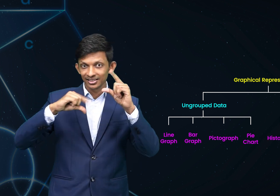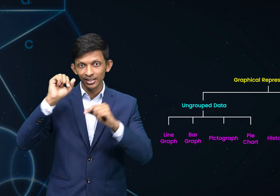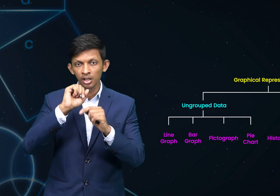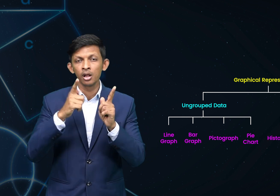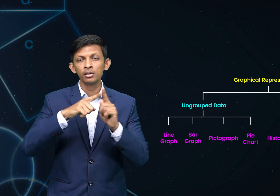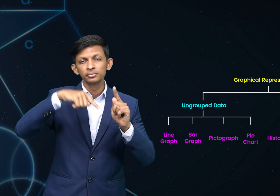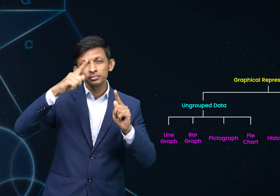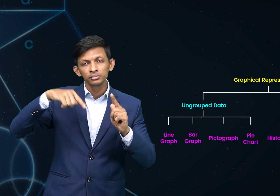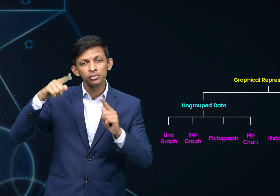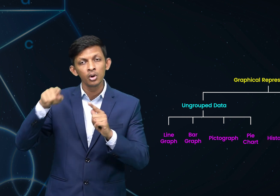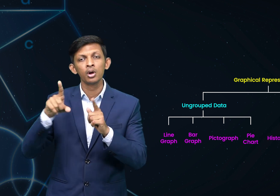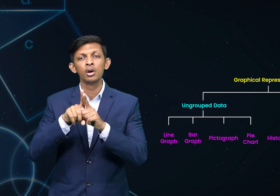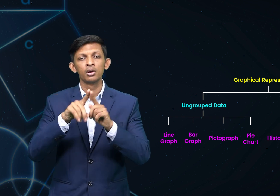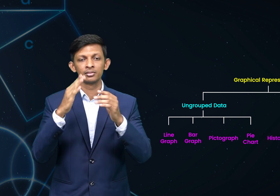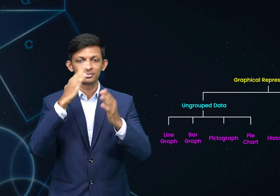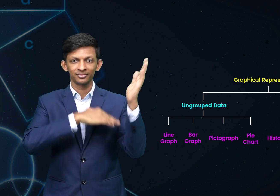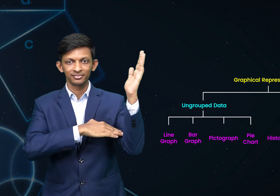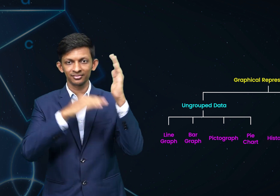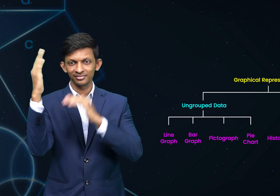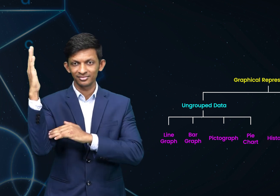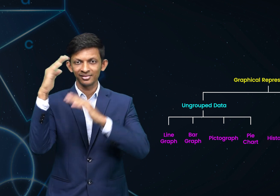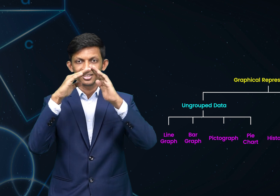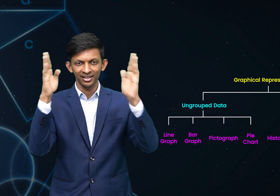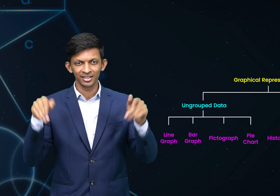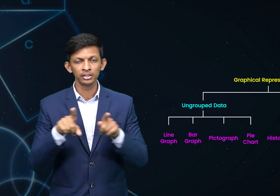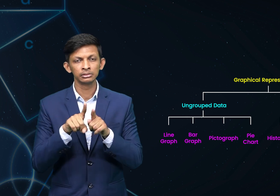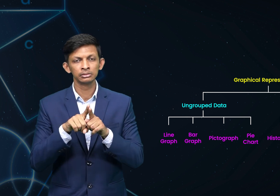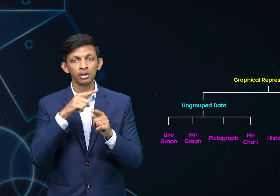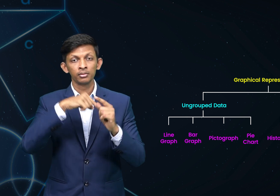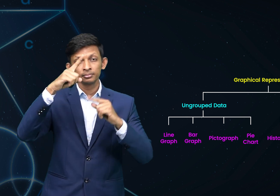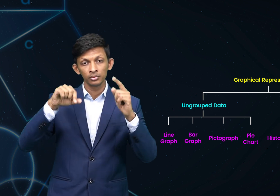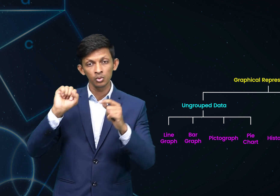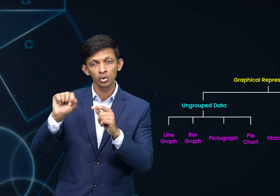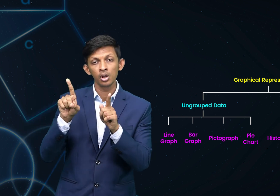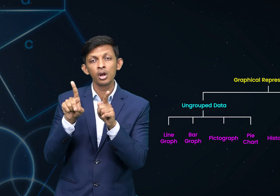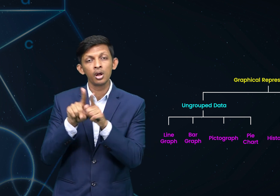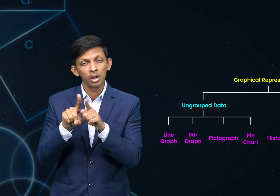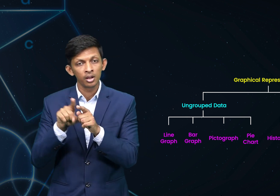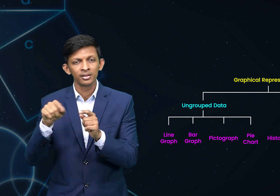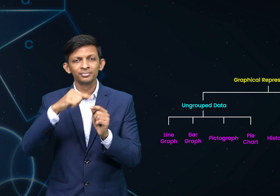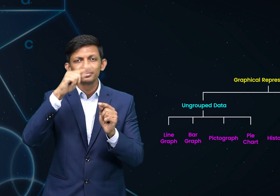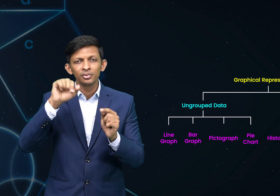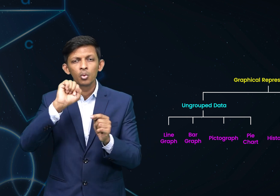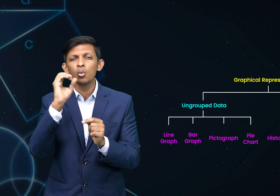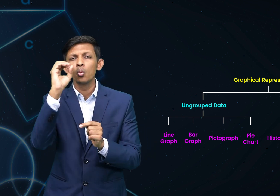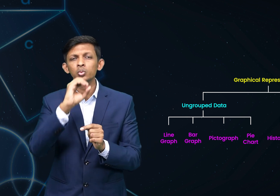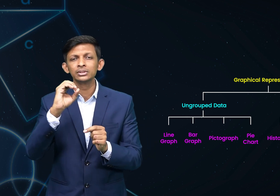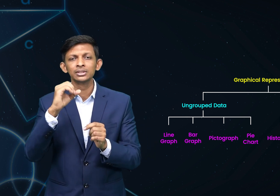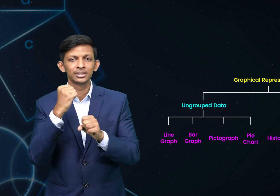Histogram, frequency polygon, frequency curve and cumulative frequency curves (ogives) are some of the